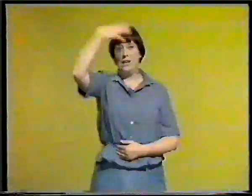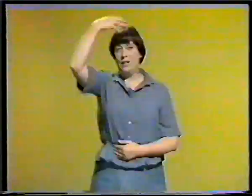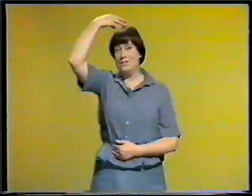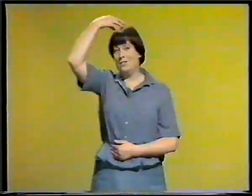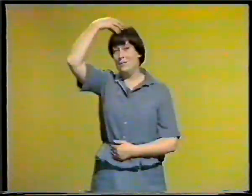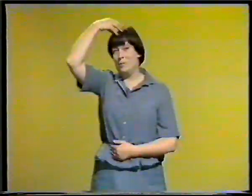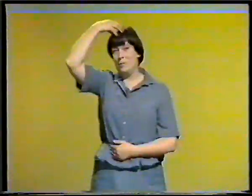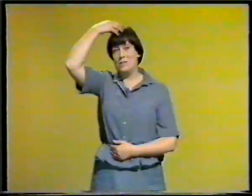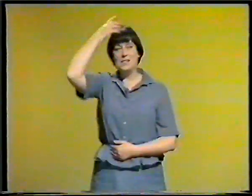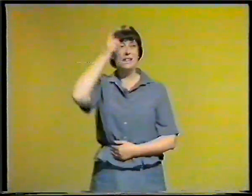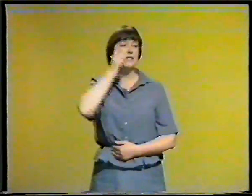And the princess.